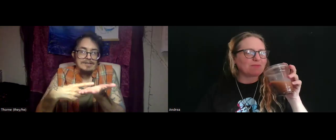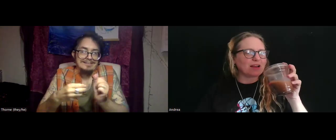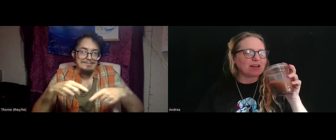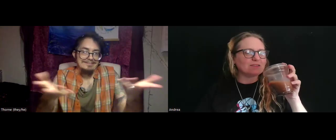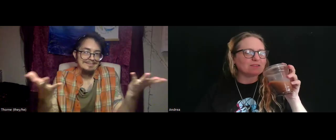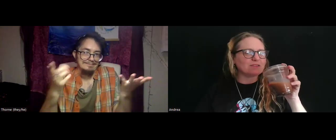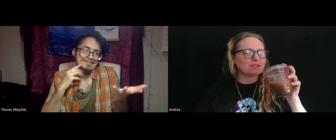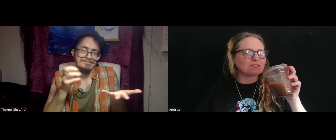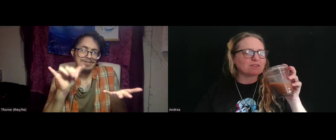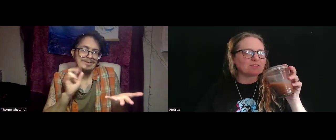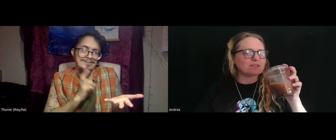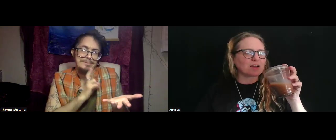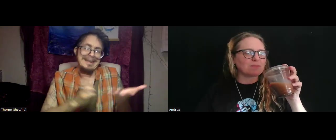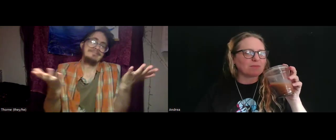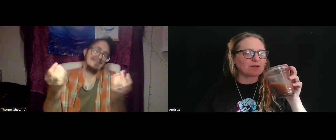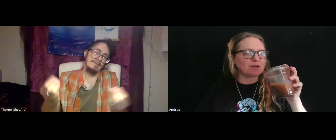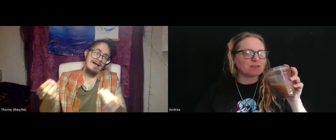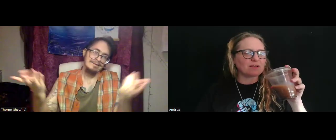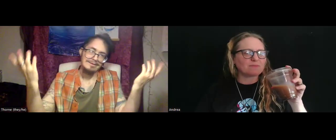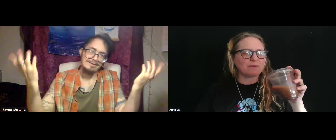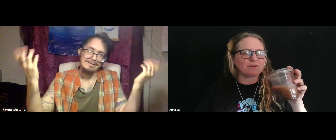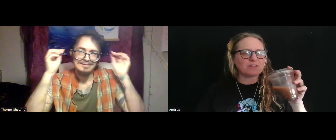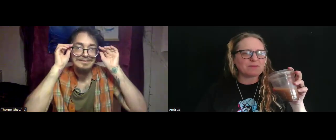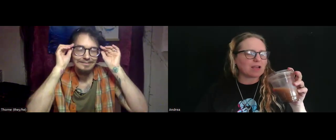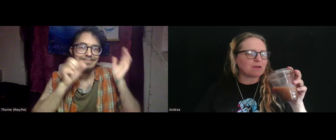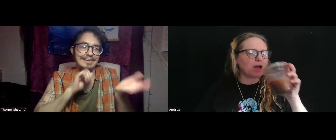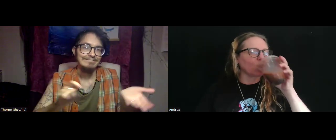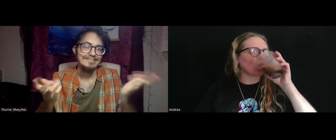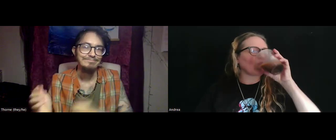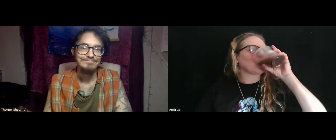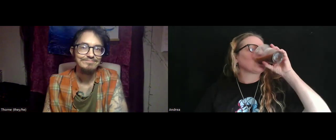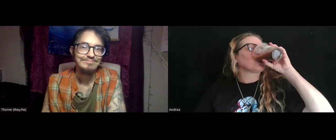brain is talking about Mercury. That's my Mercury and Gemini. Come on.